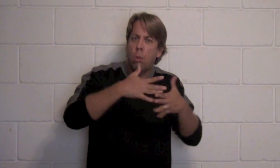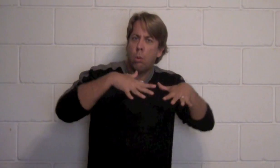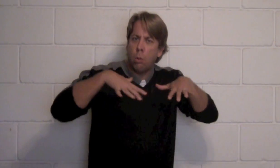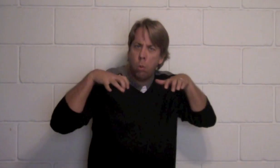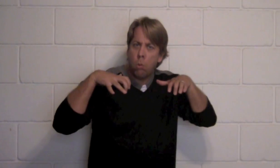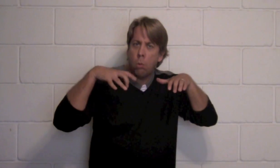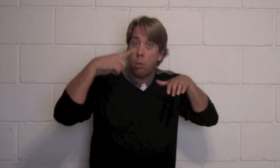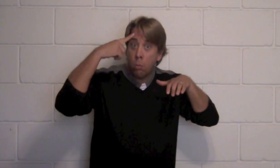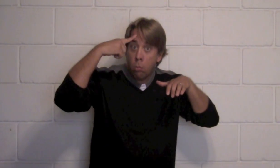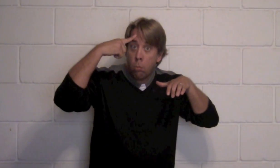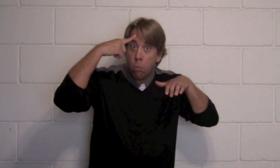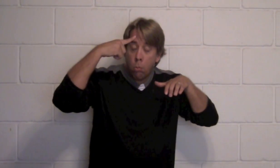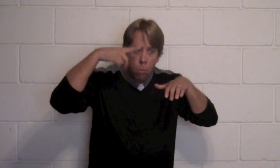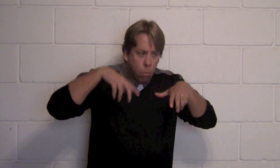she stopped